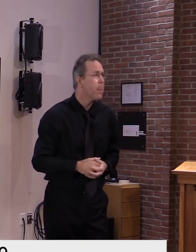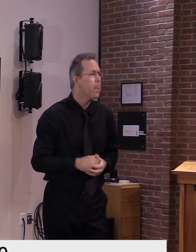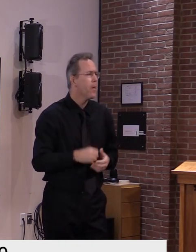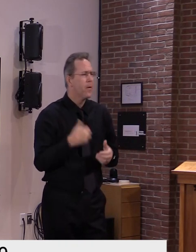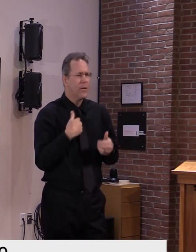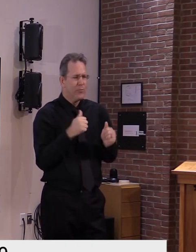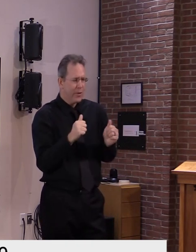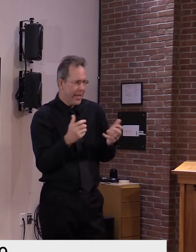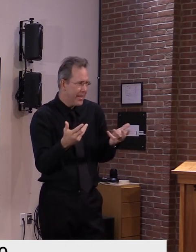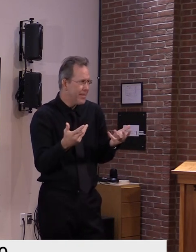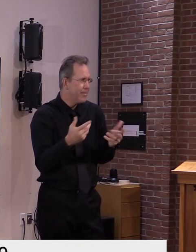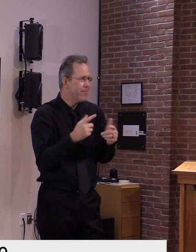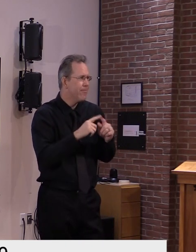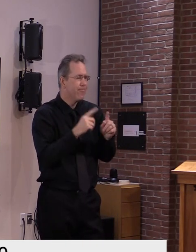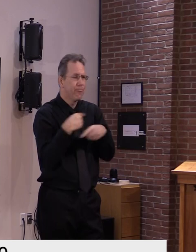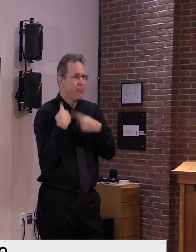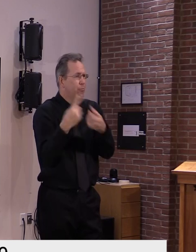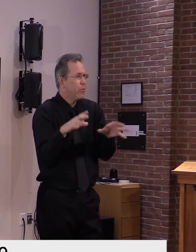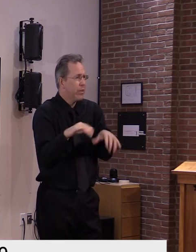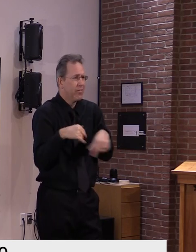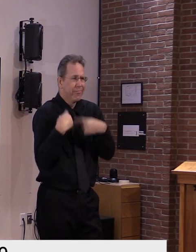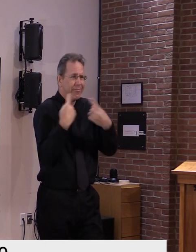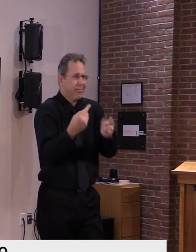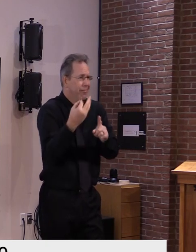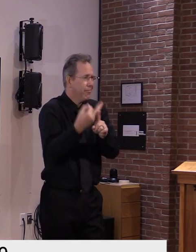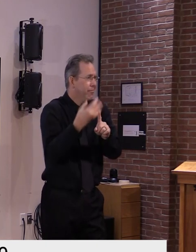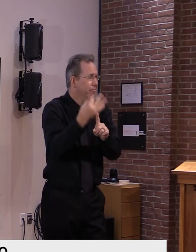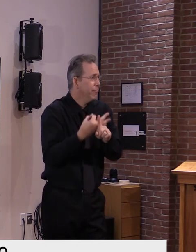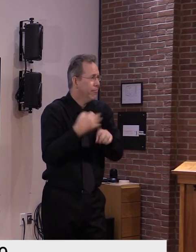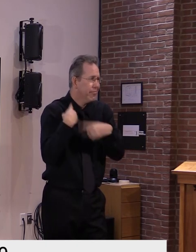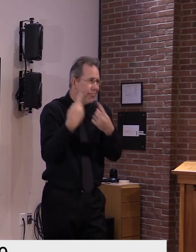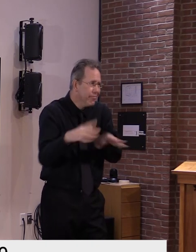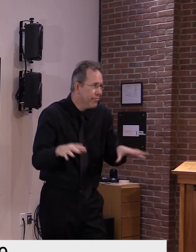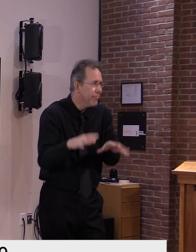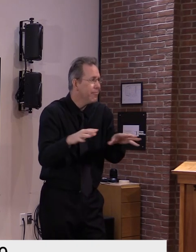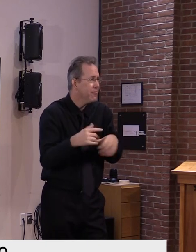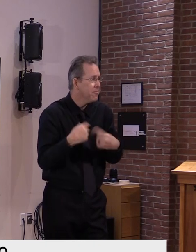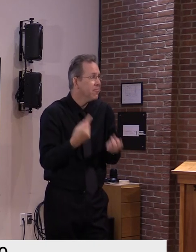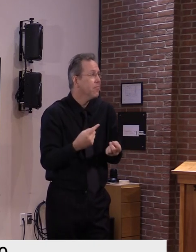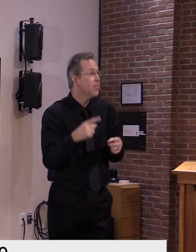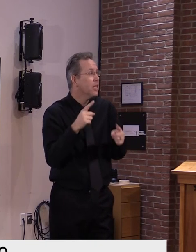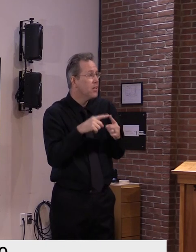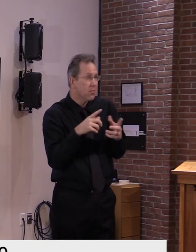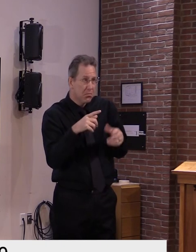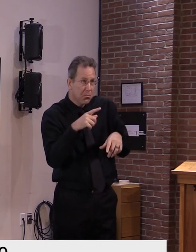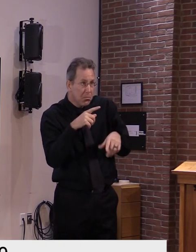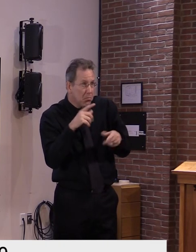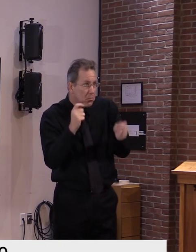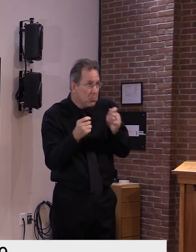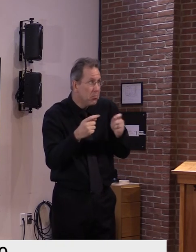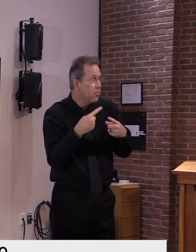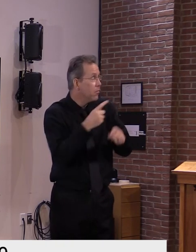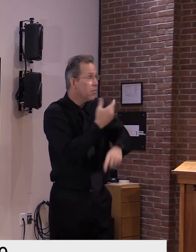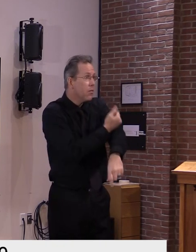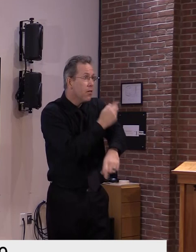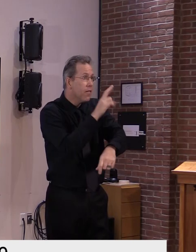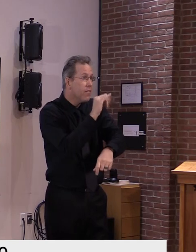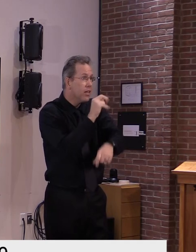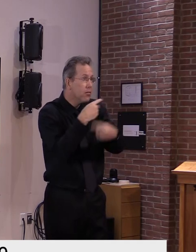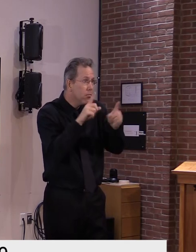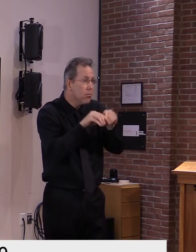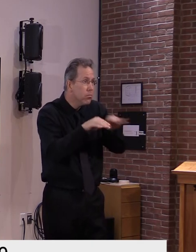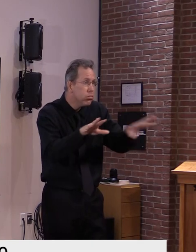survival mode, so that when we come out of this, they'll be able to thrive. So we haven't taken our focus off from